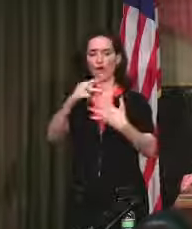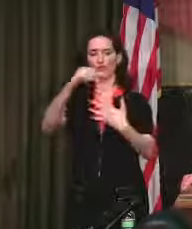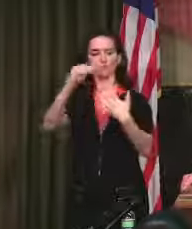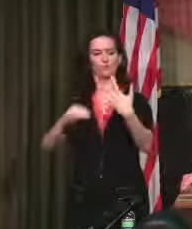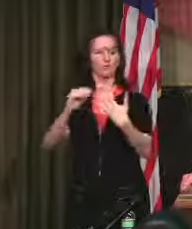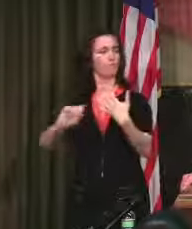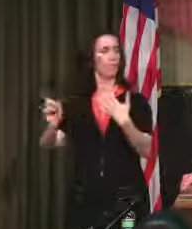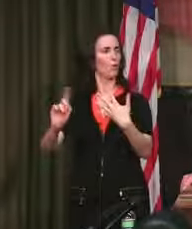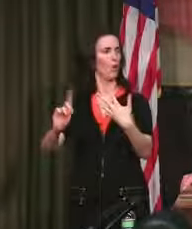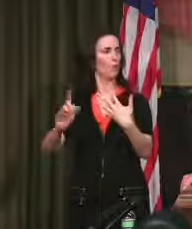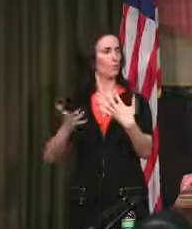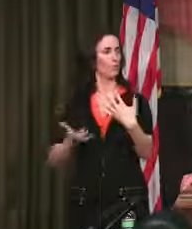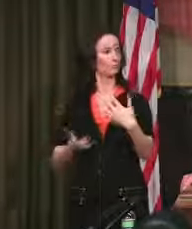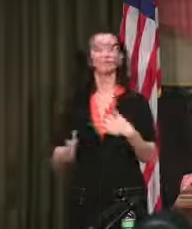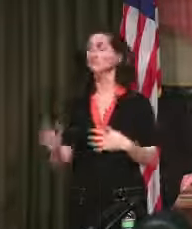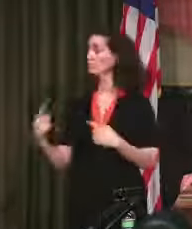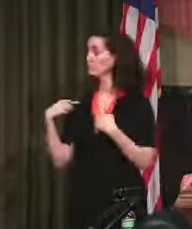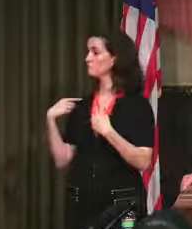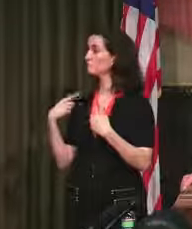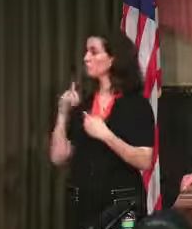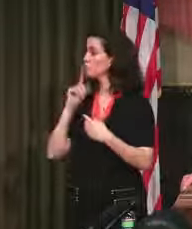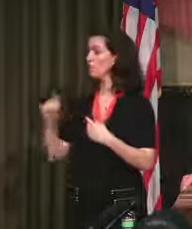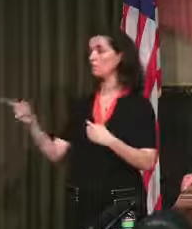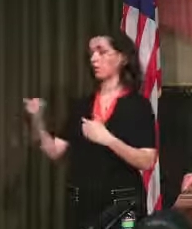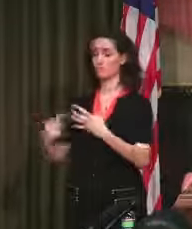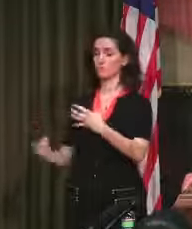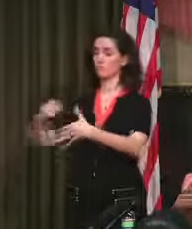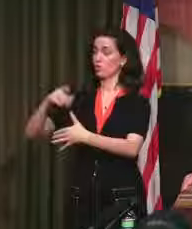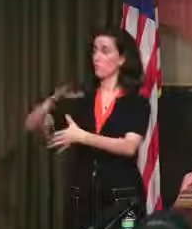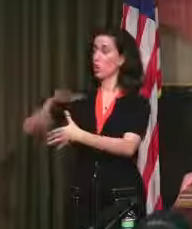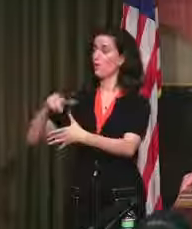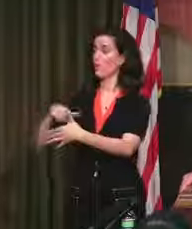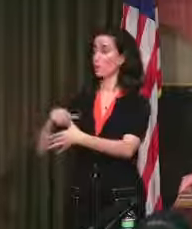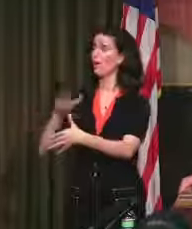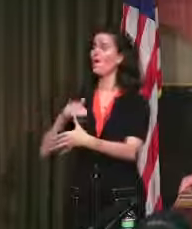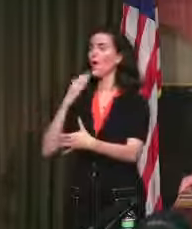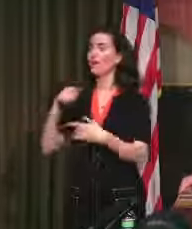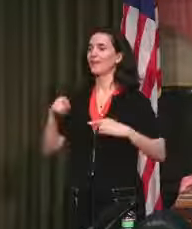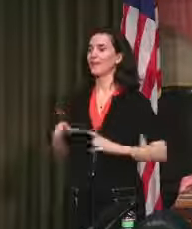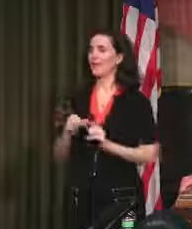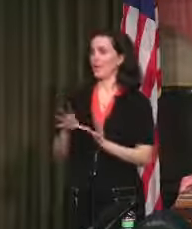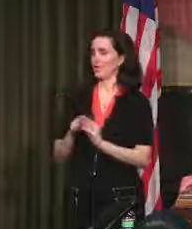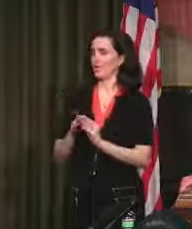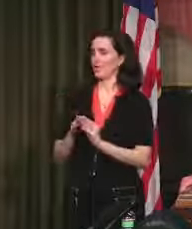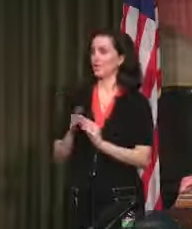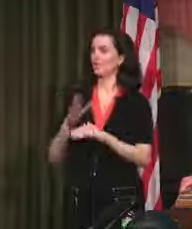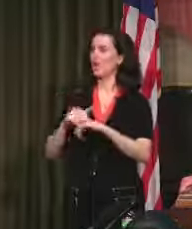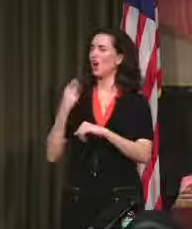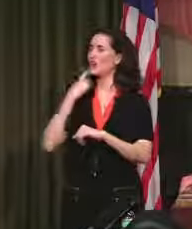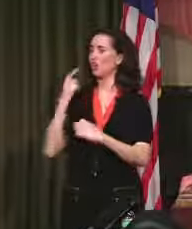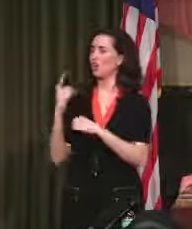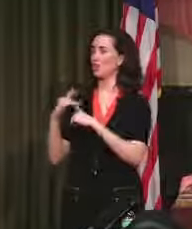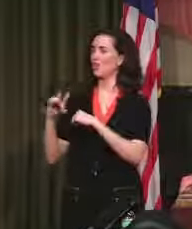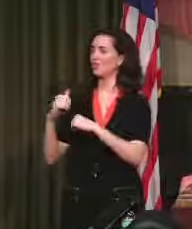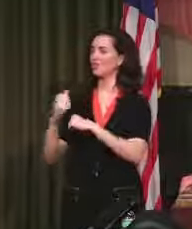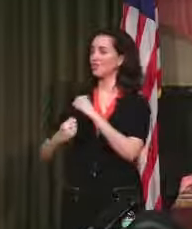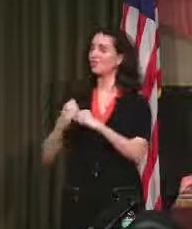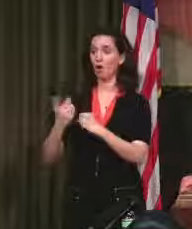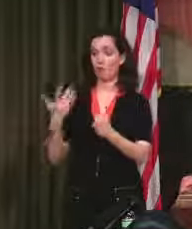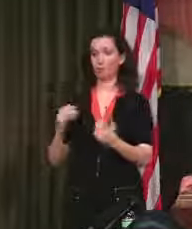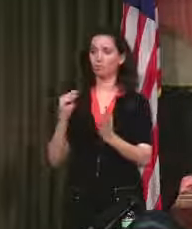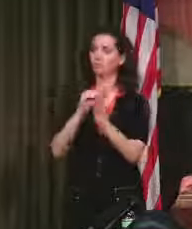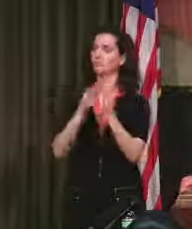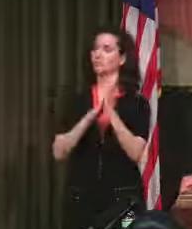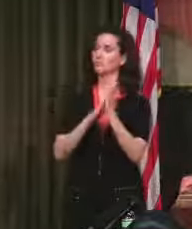Well, first of all, it's been at the top of my priority list. That's why it's been on the special session calls that we had earlier this year, and why I